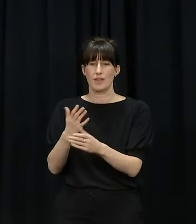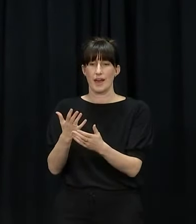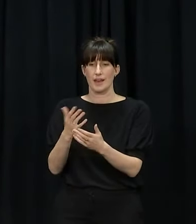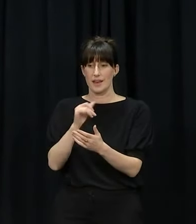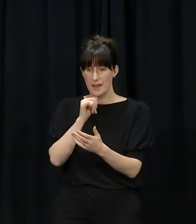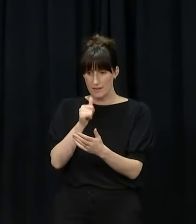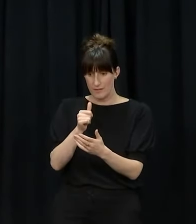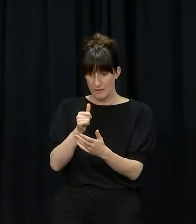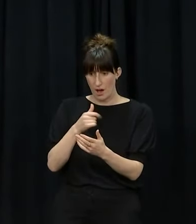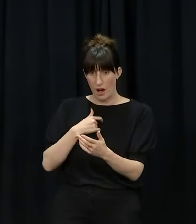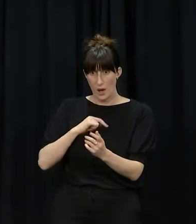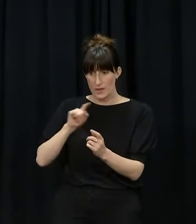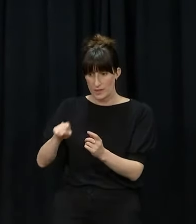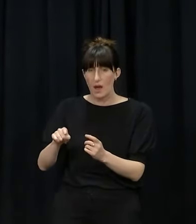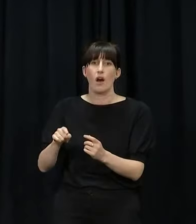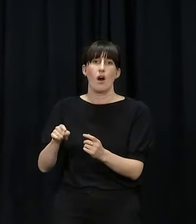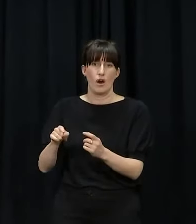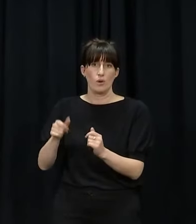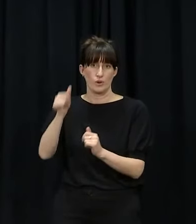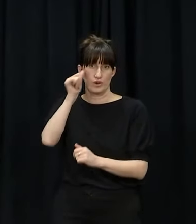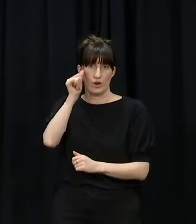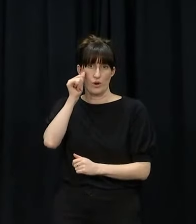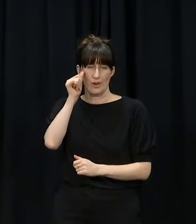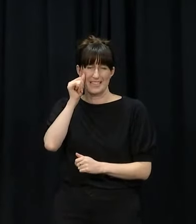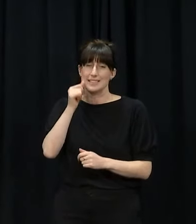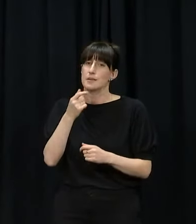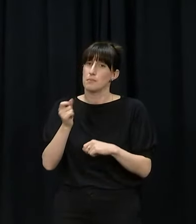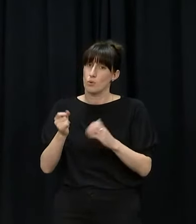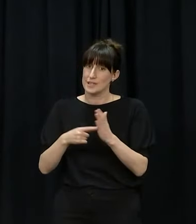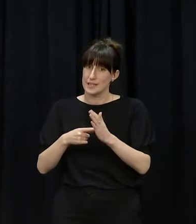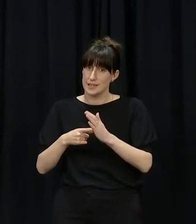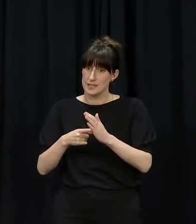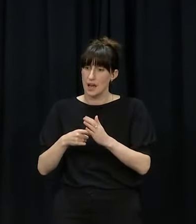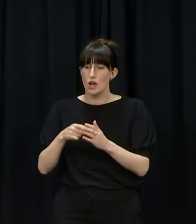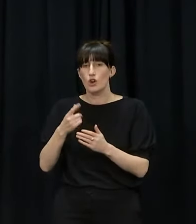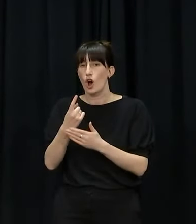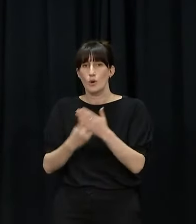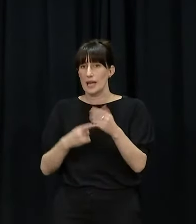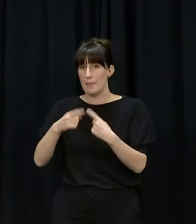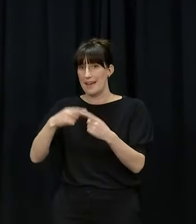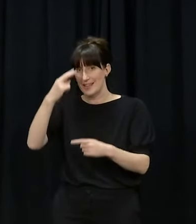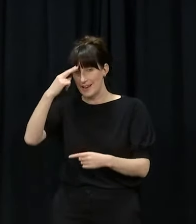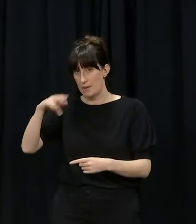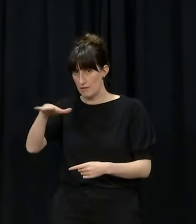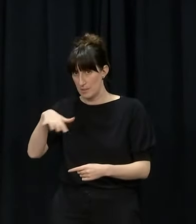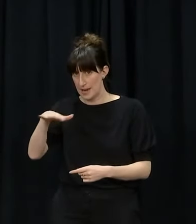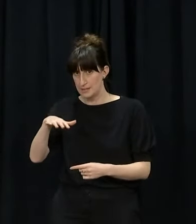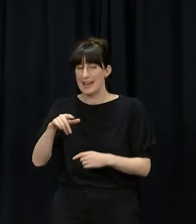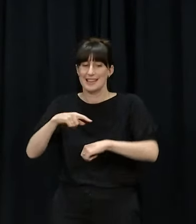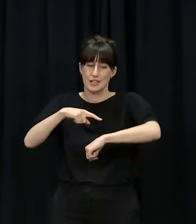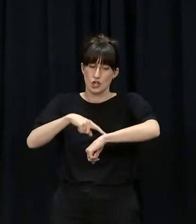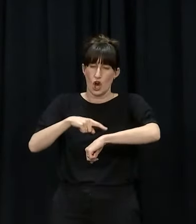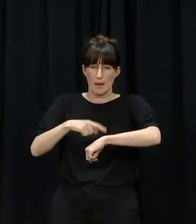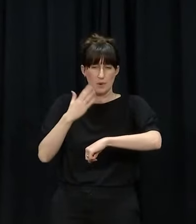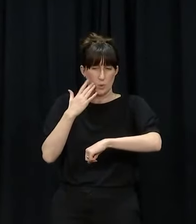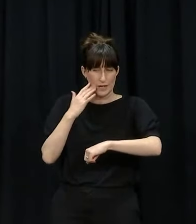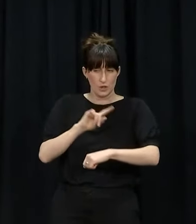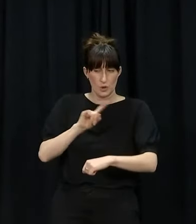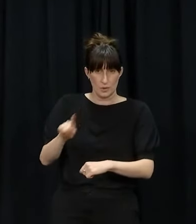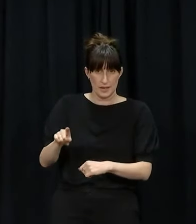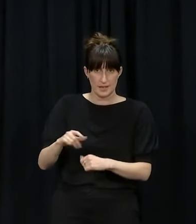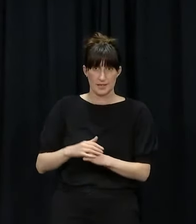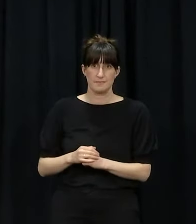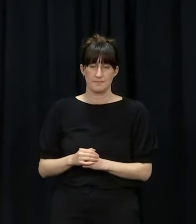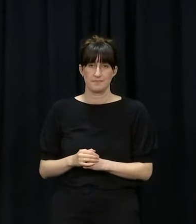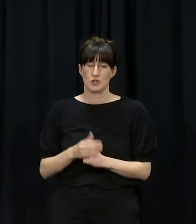new ones. And it's very important that people look at the times as well as the place, because it doesn't mean if you had been at those places at any